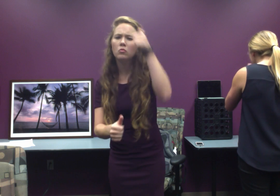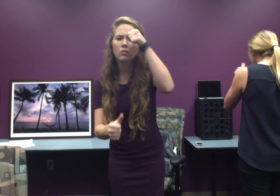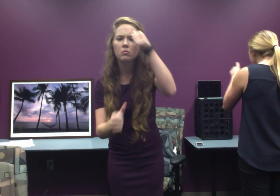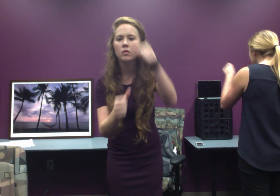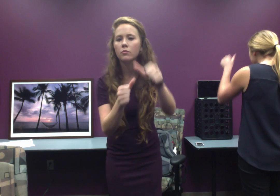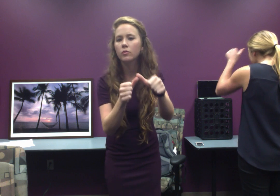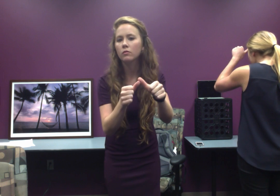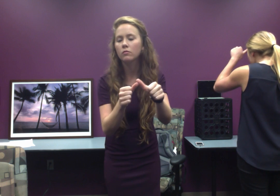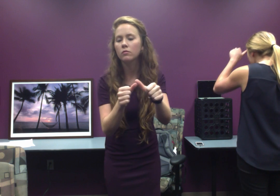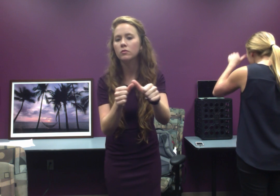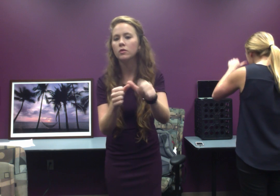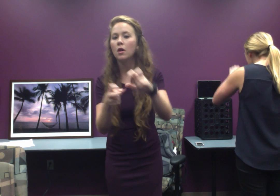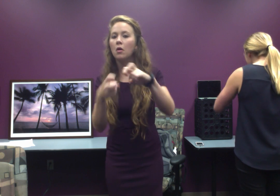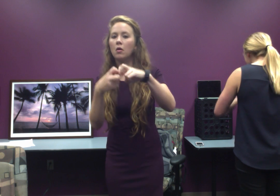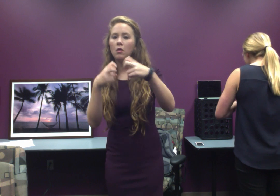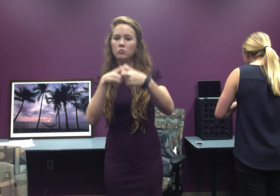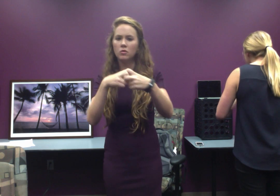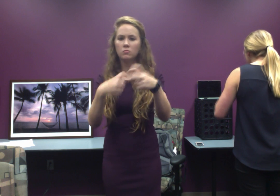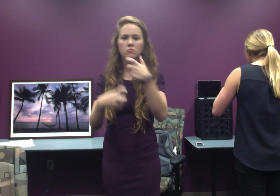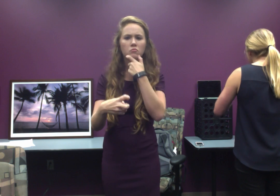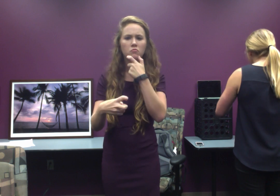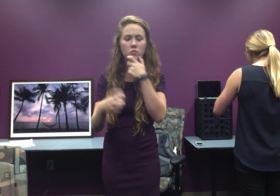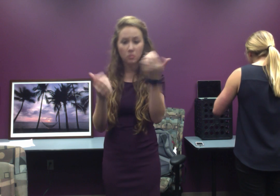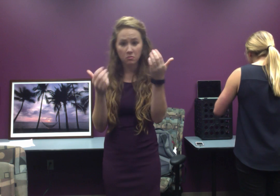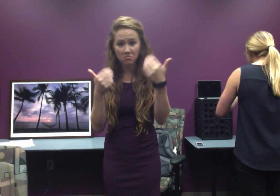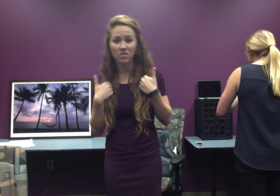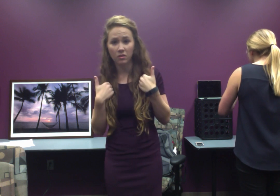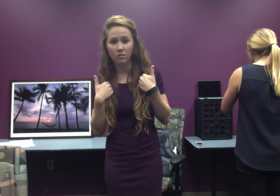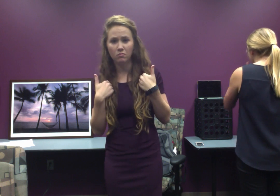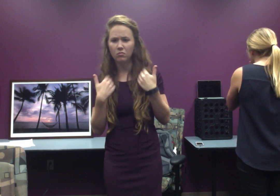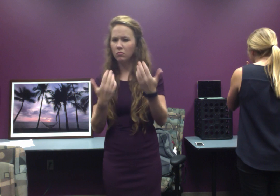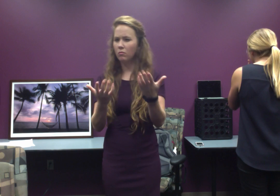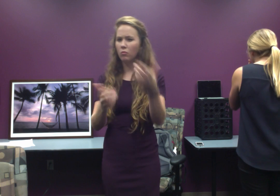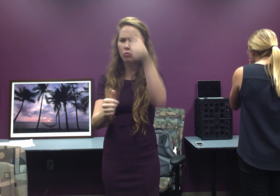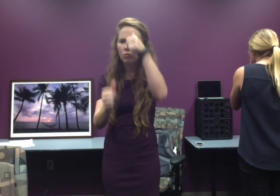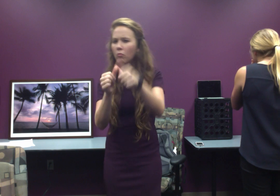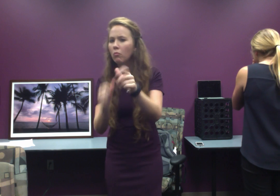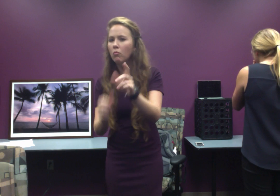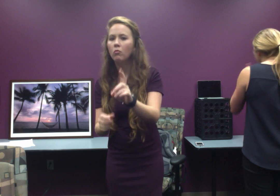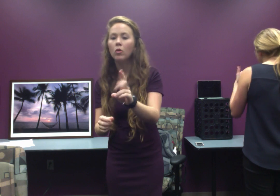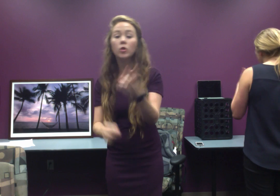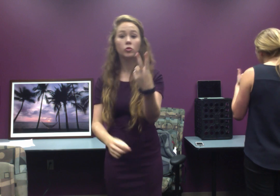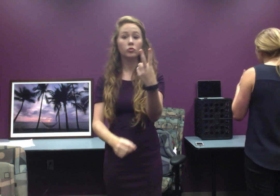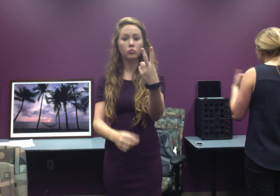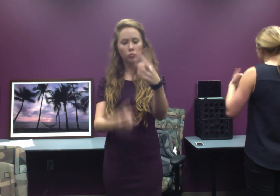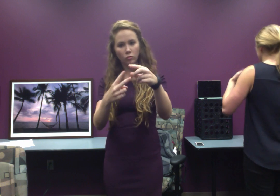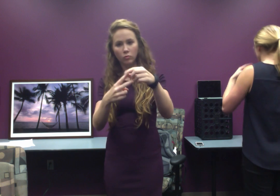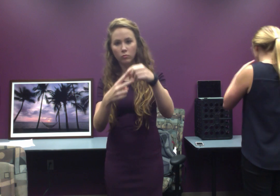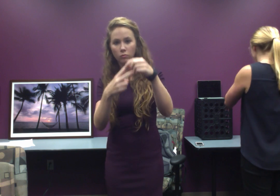a problem that Great Britain was having in the war? They had 2 major problems. Nick?